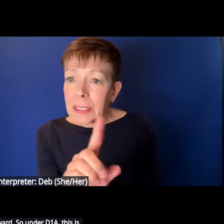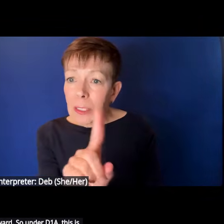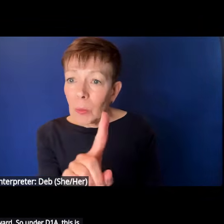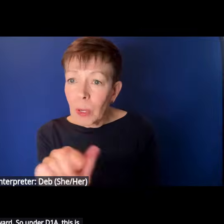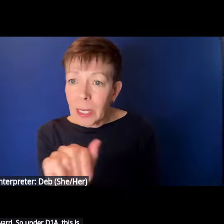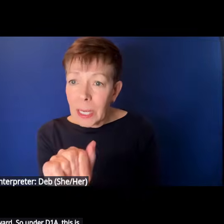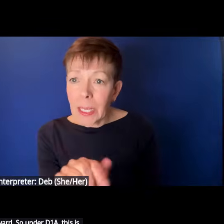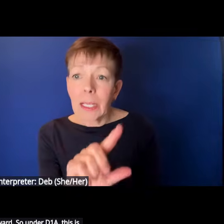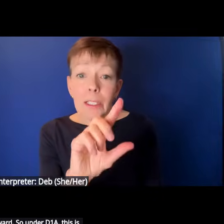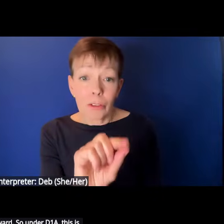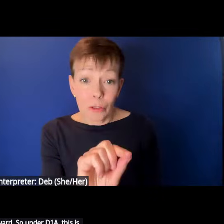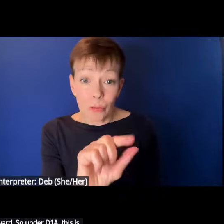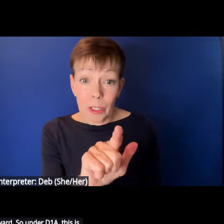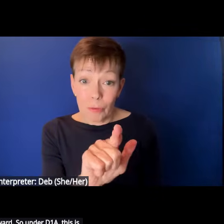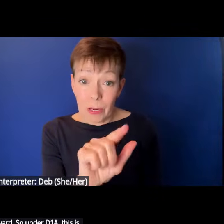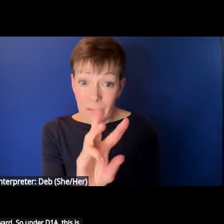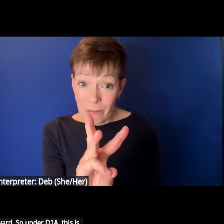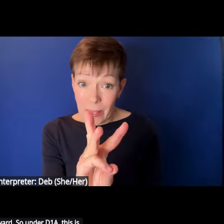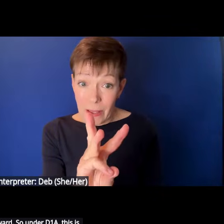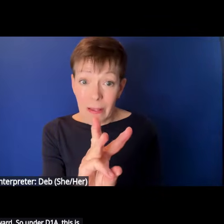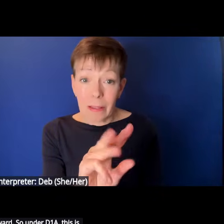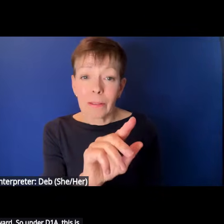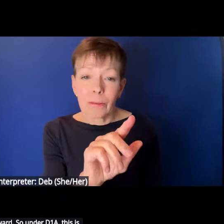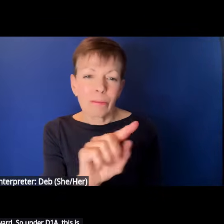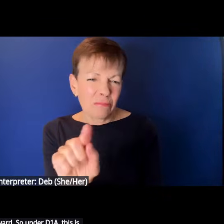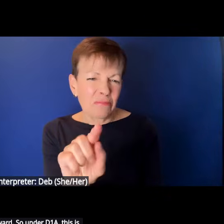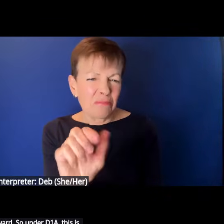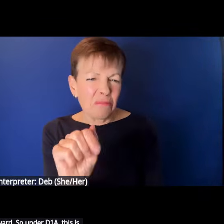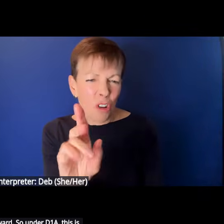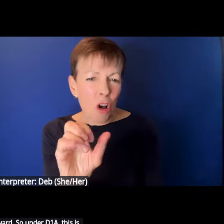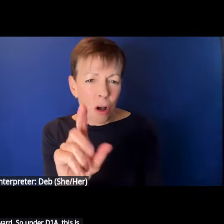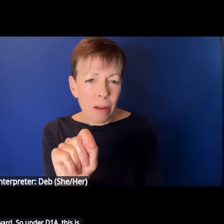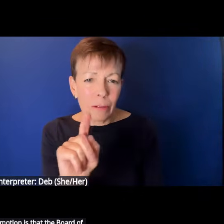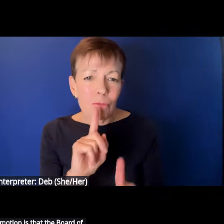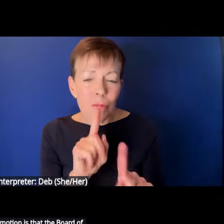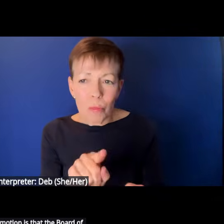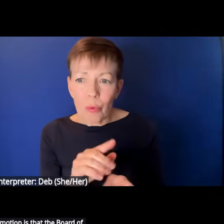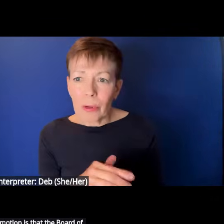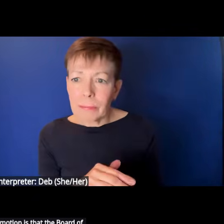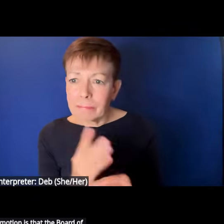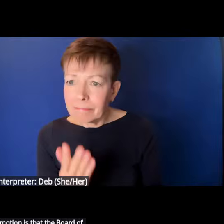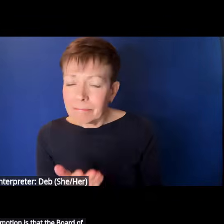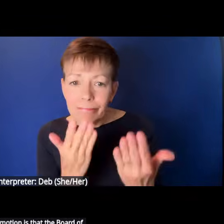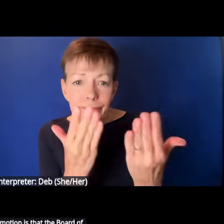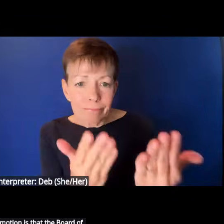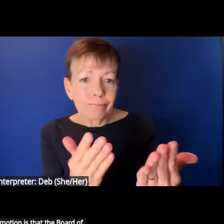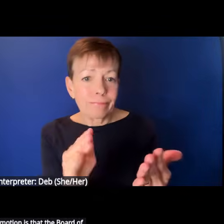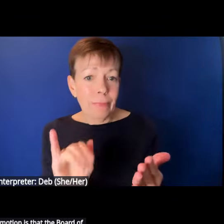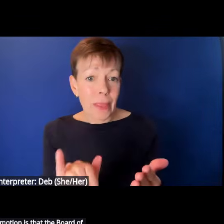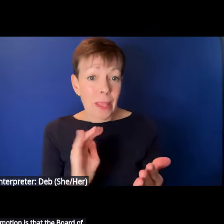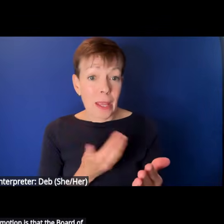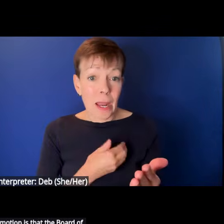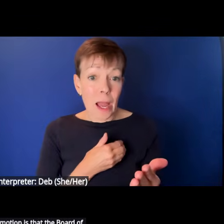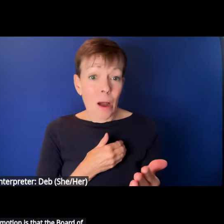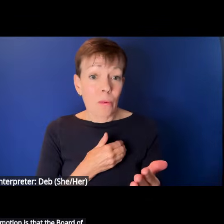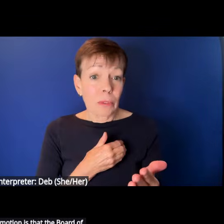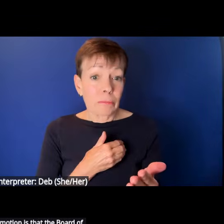2025-2026 audit planning report. The recommended motion is that the Board of Education School District number 61 Greater Victoria approve